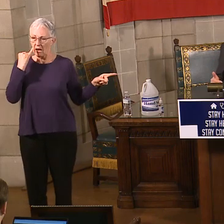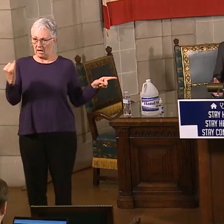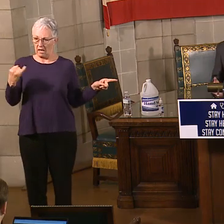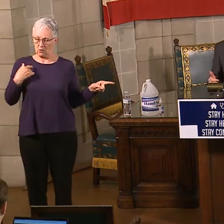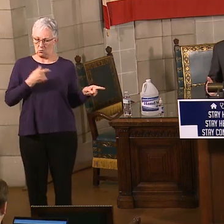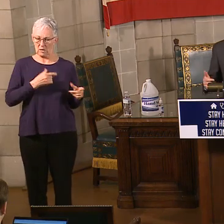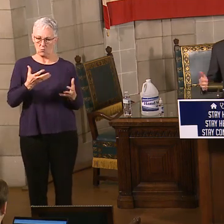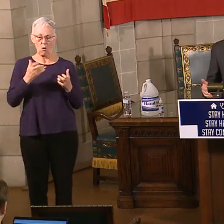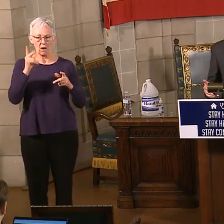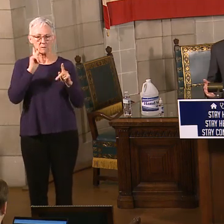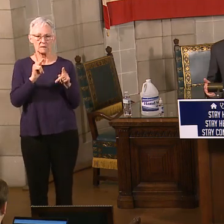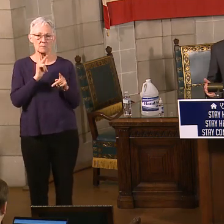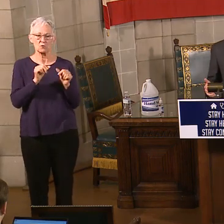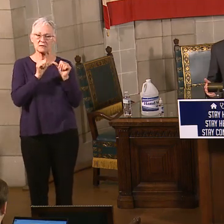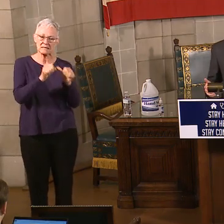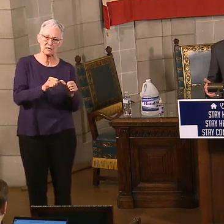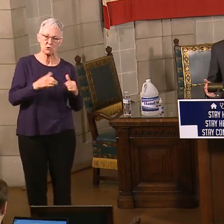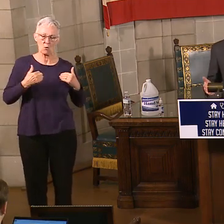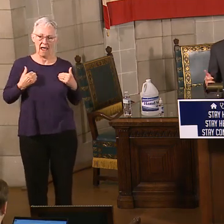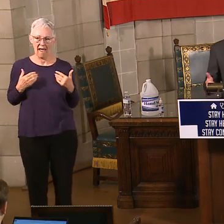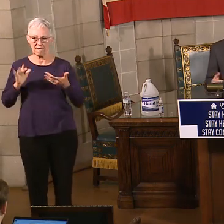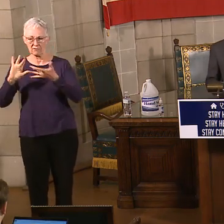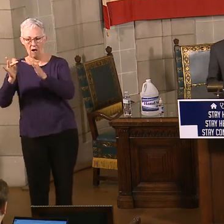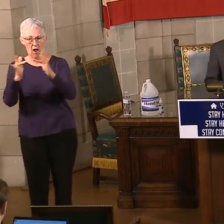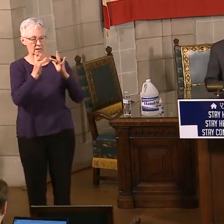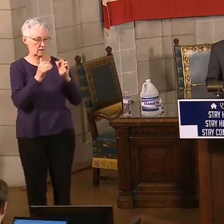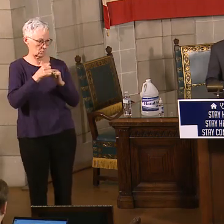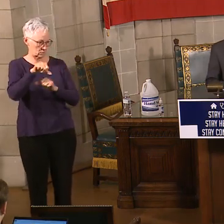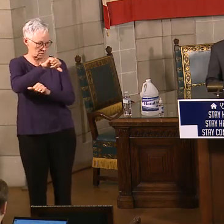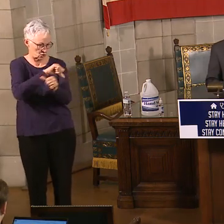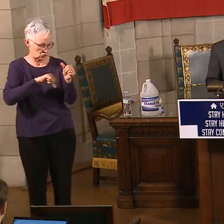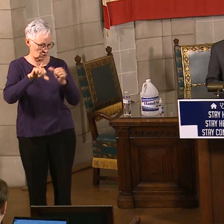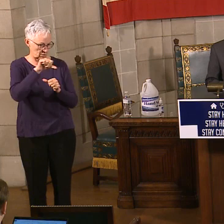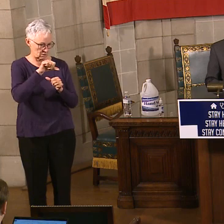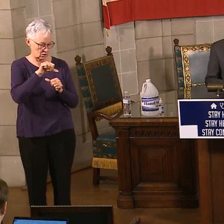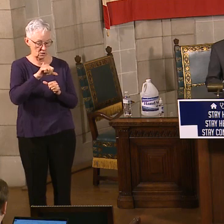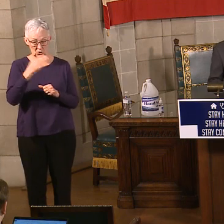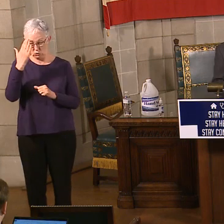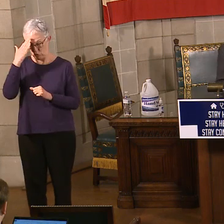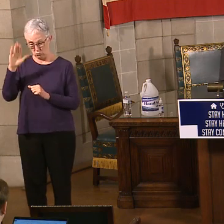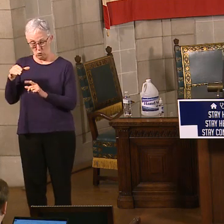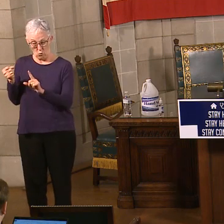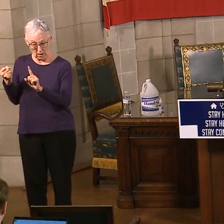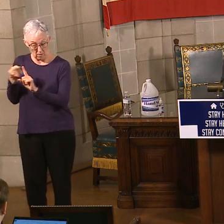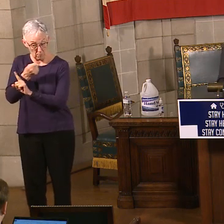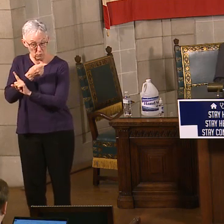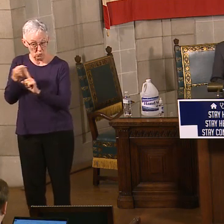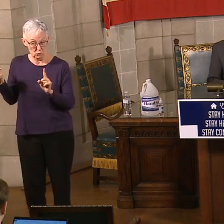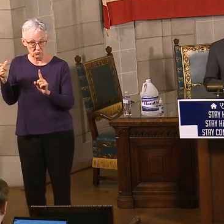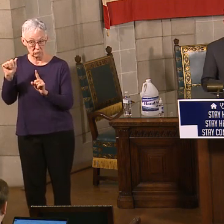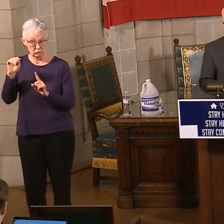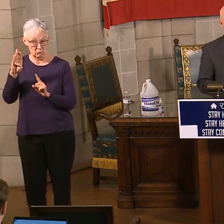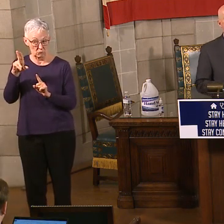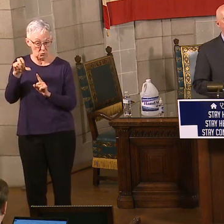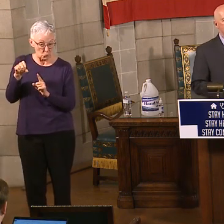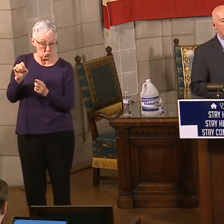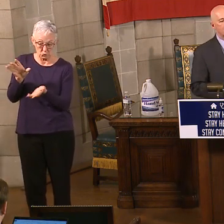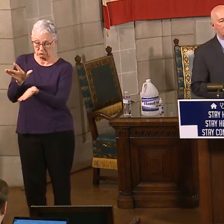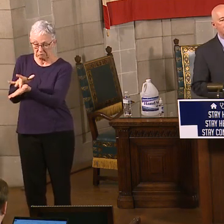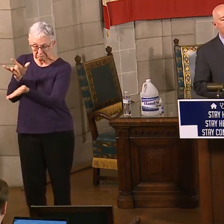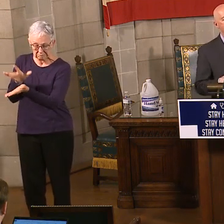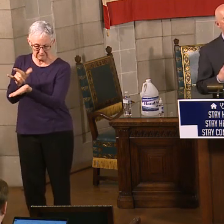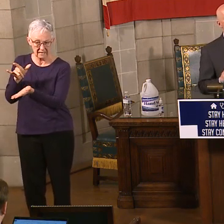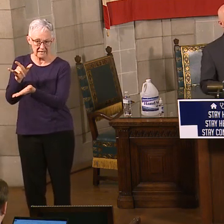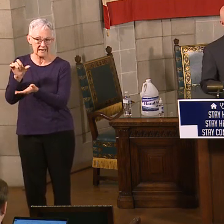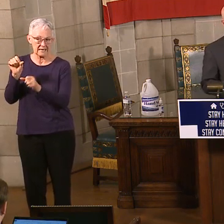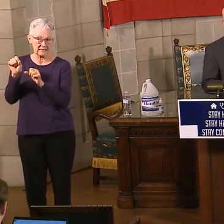of abuse can become more isolated when we have these types of disasters. We've seen this in the past. In fact, the WHO